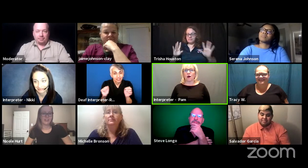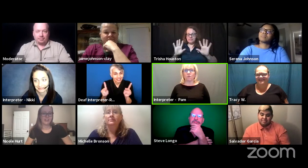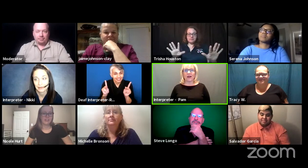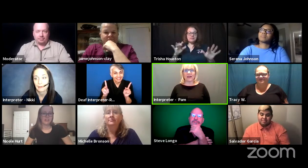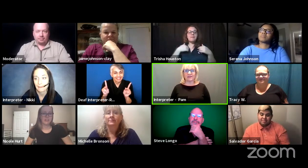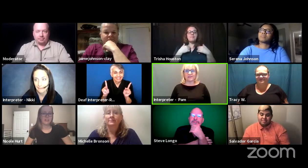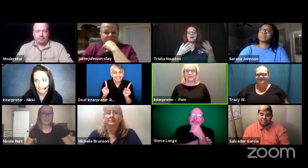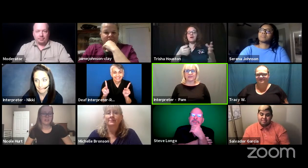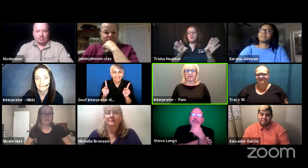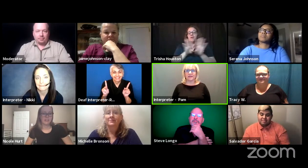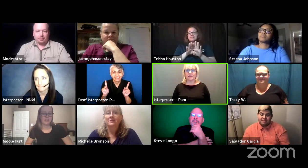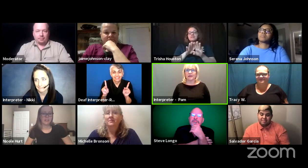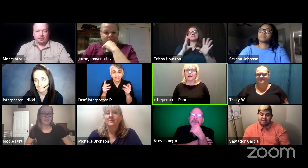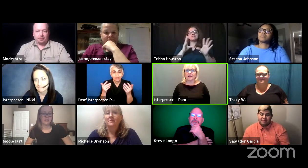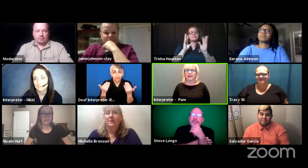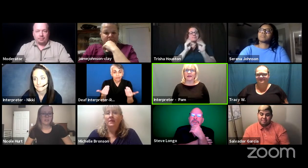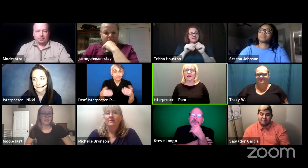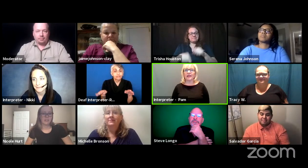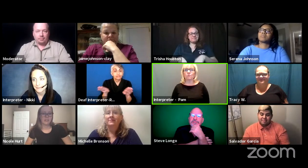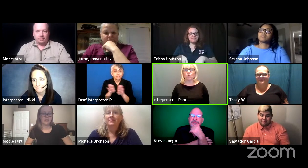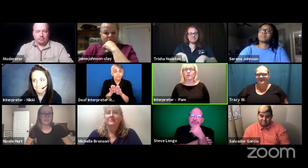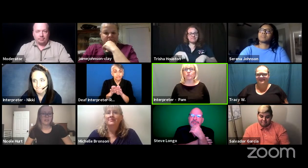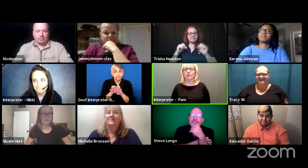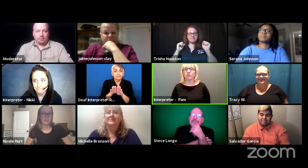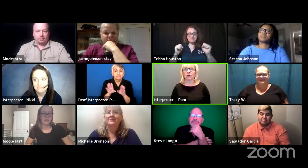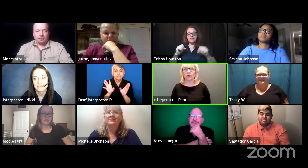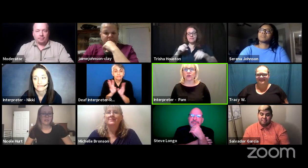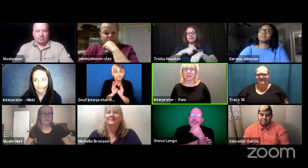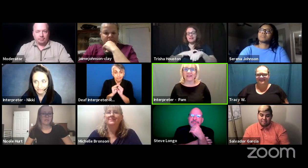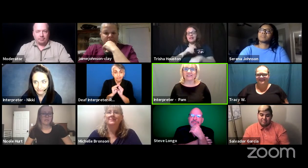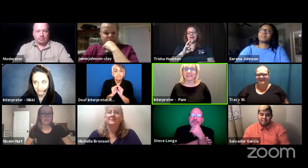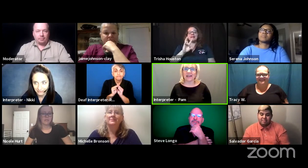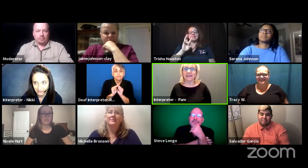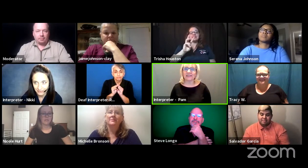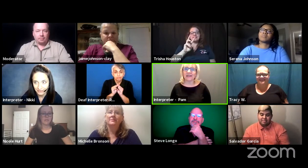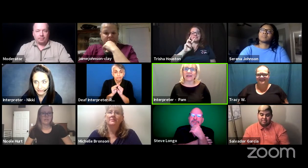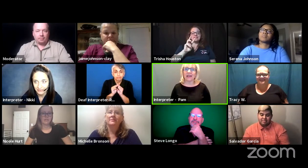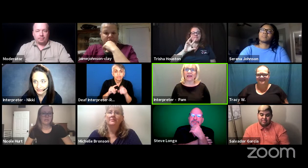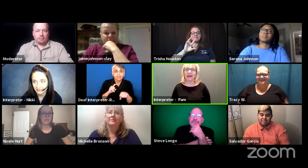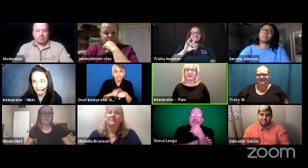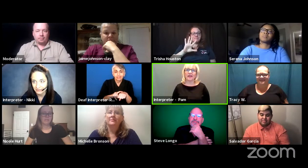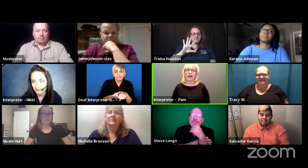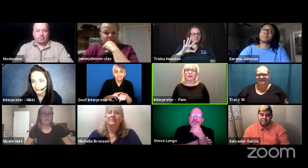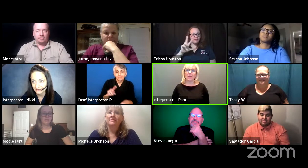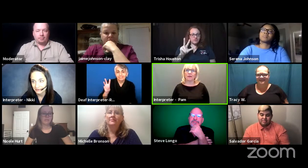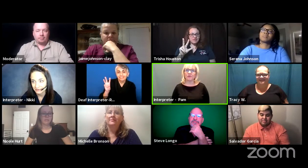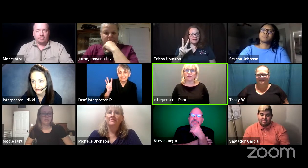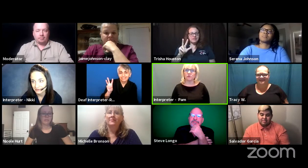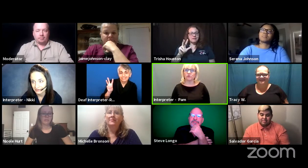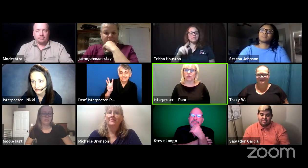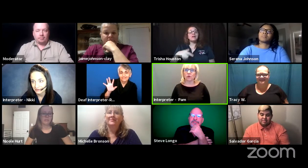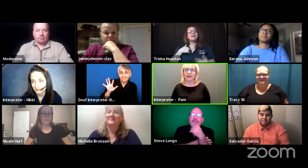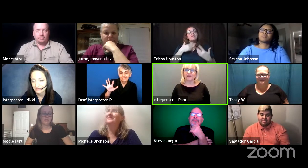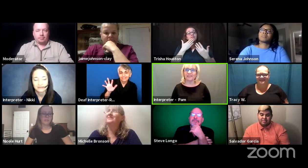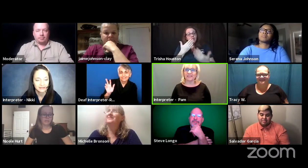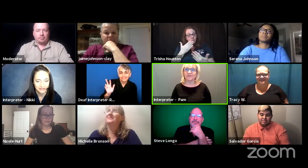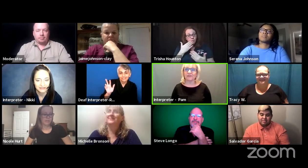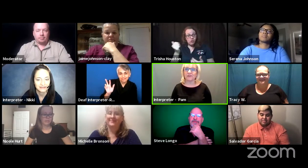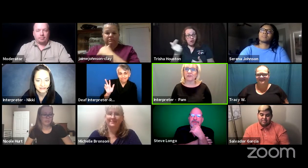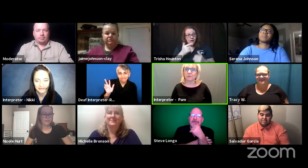All right. Then I am going to adjourn our meeting tonight and am happy to do so at